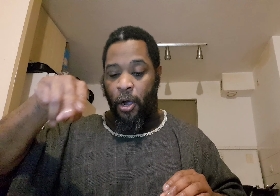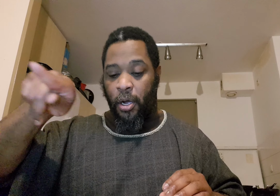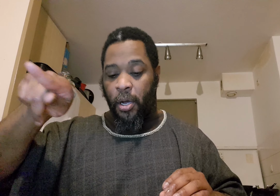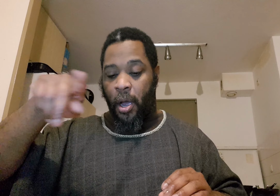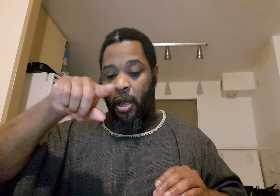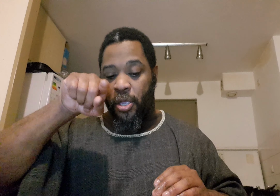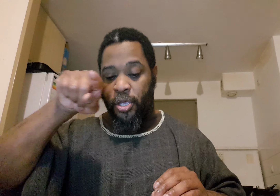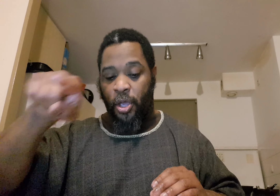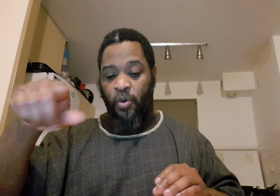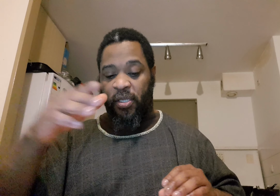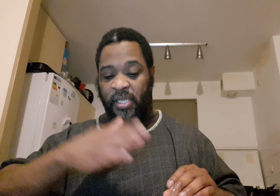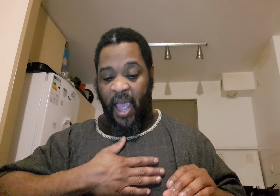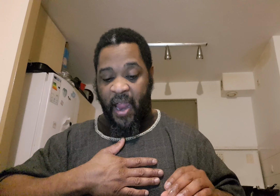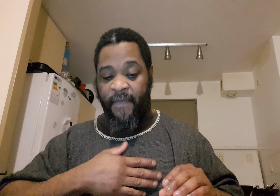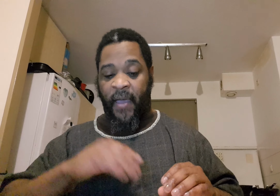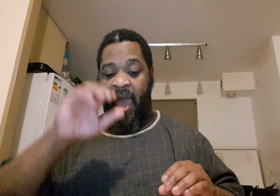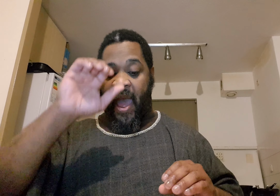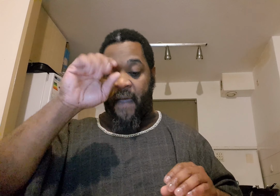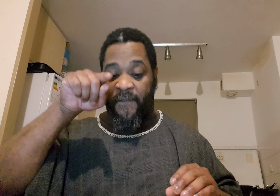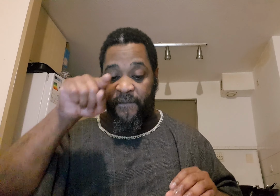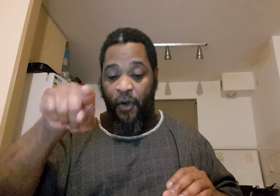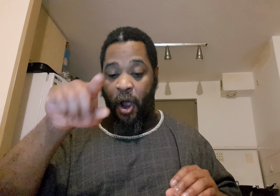among yourself, for